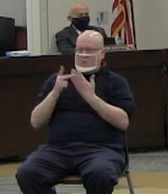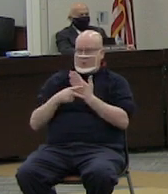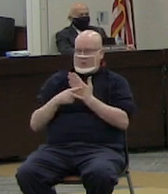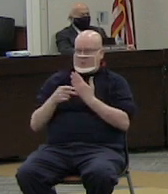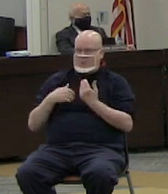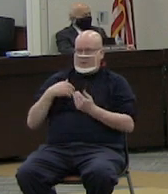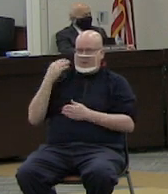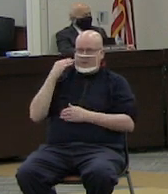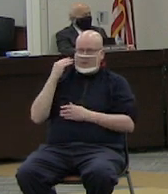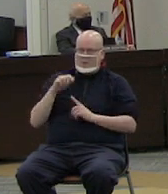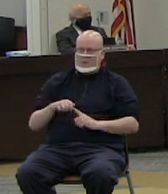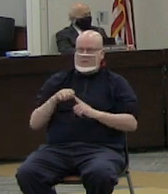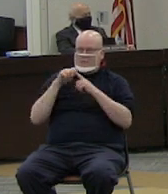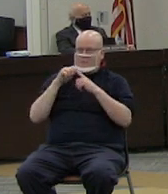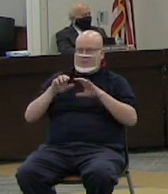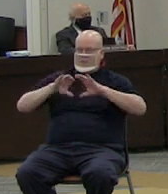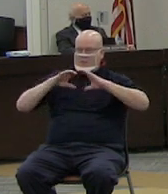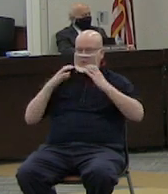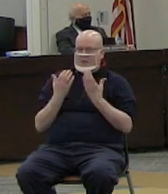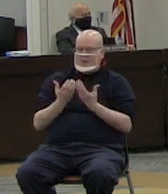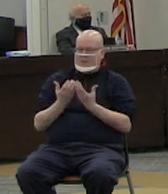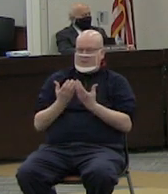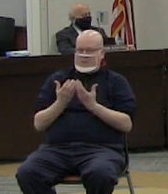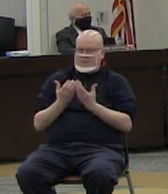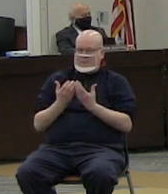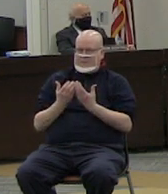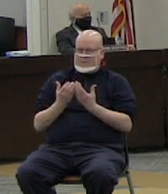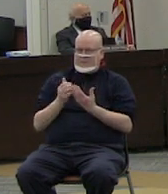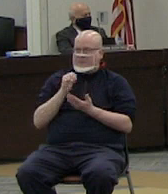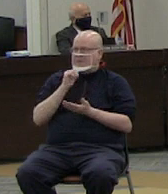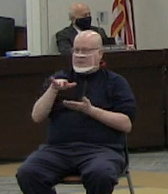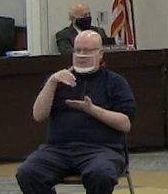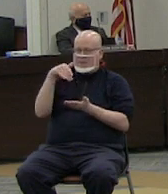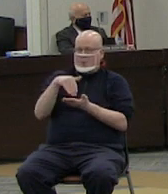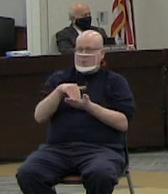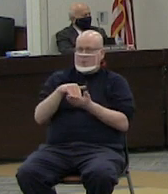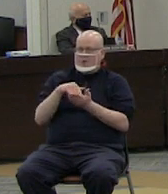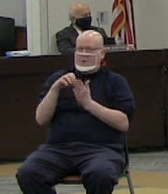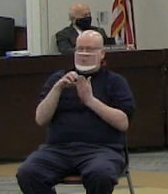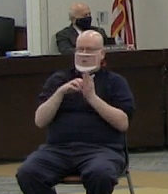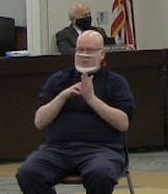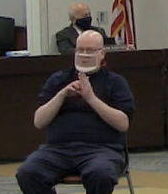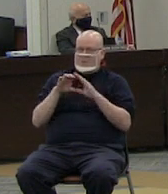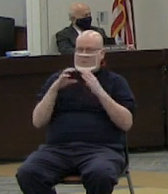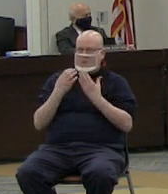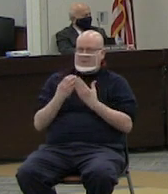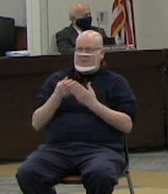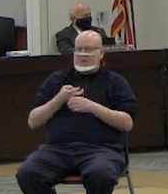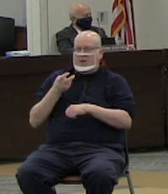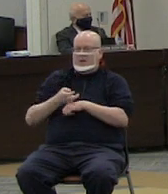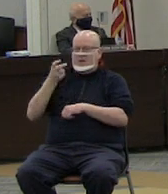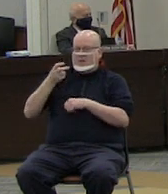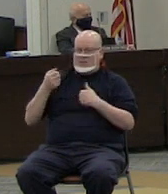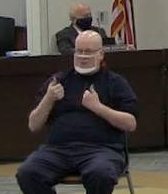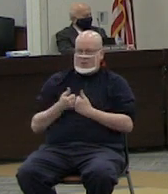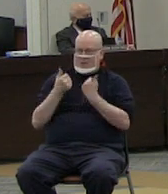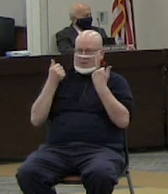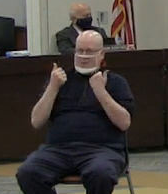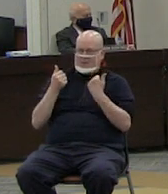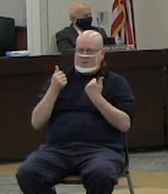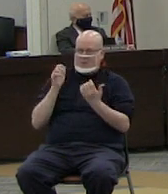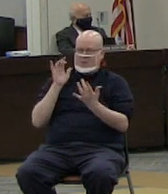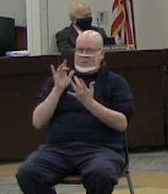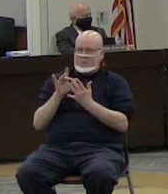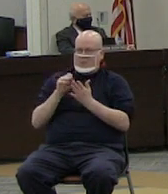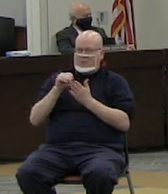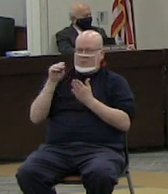of our special classes, not our core curriculum classes, have an even greater challenge reaching their students